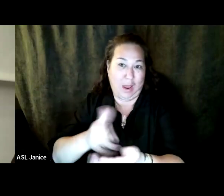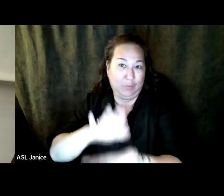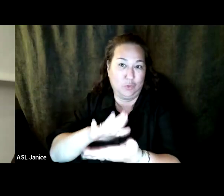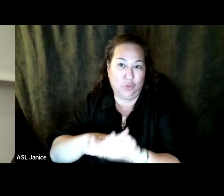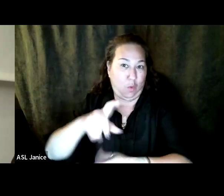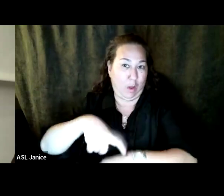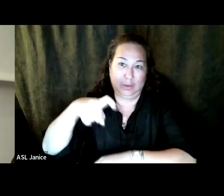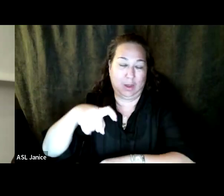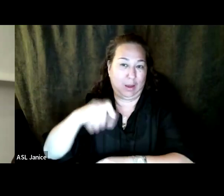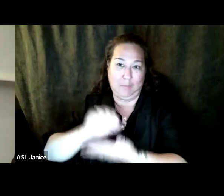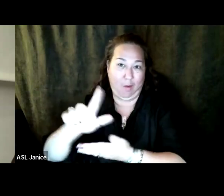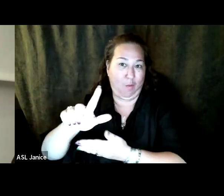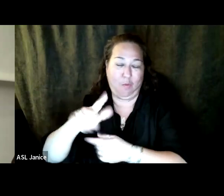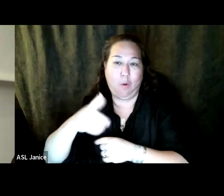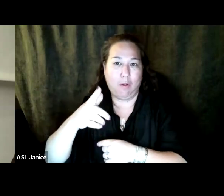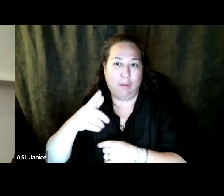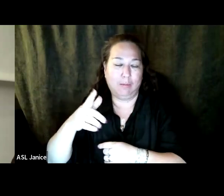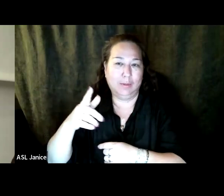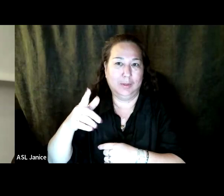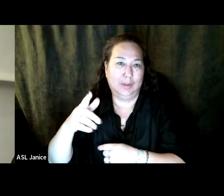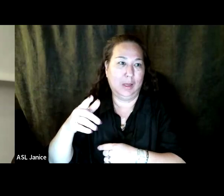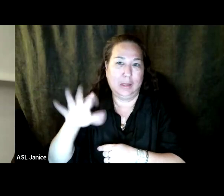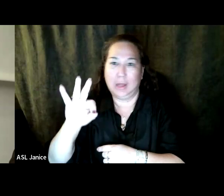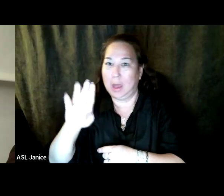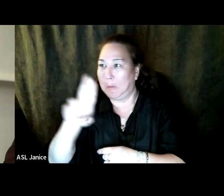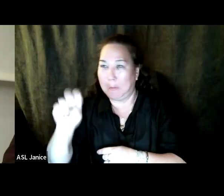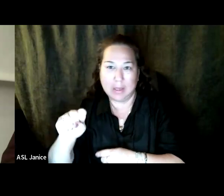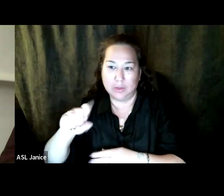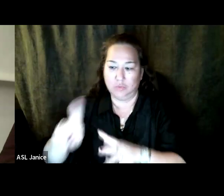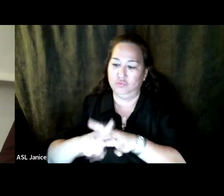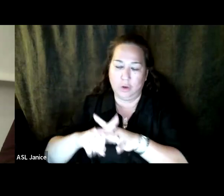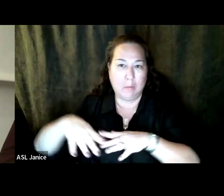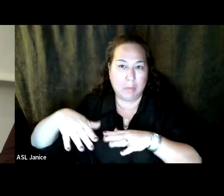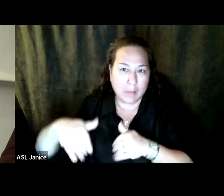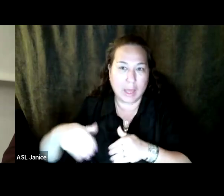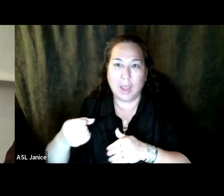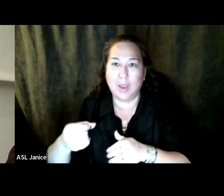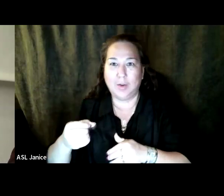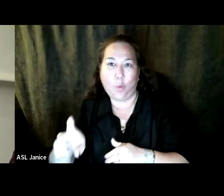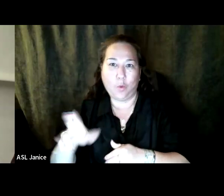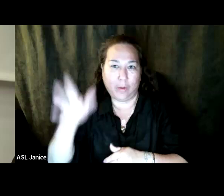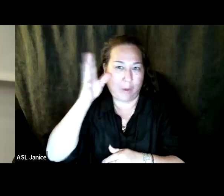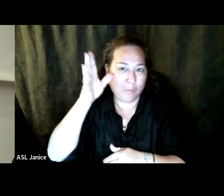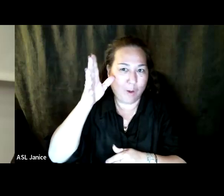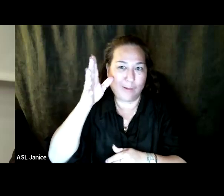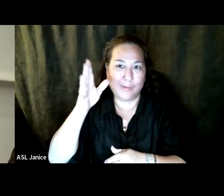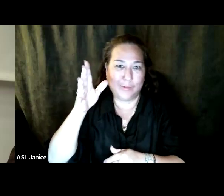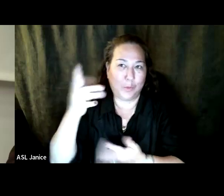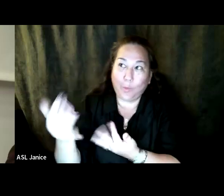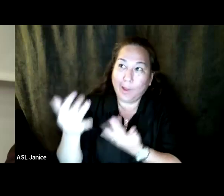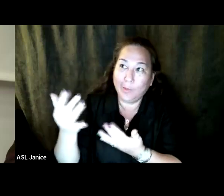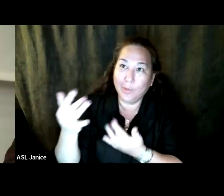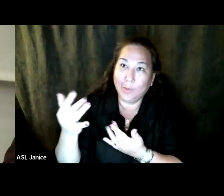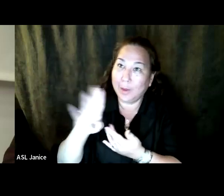the bus didn't show up, so the father ended up driving. I know we're gonna have cases like that because of the many factors that you already pointed